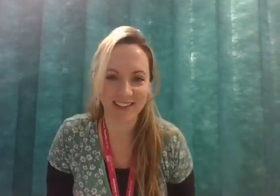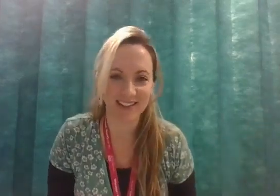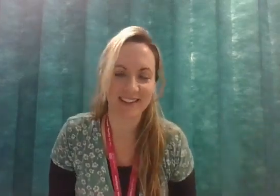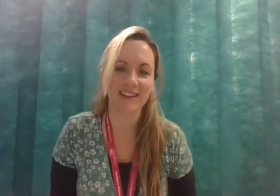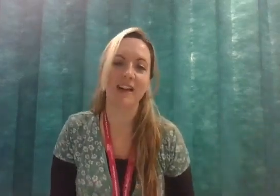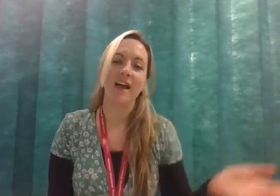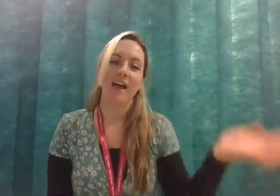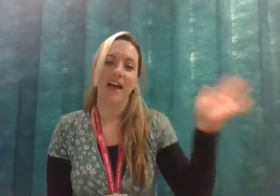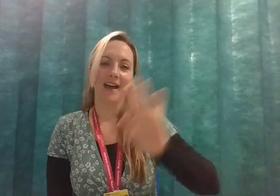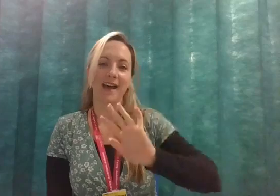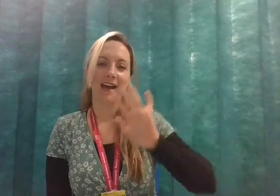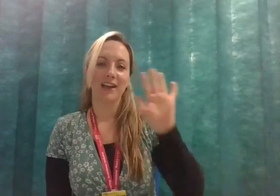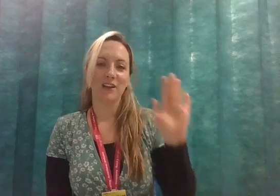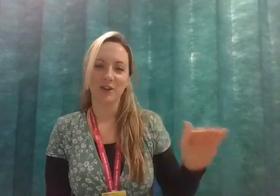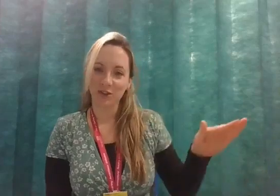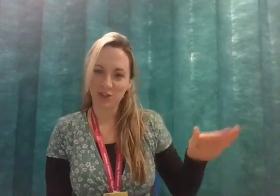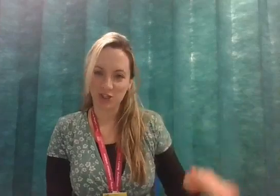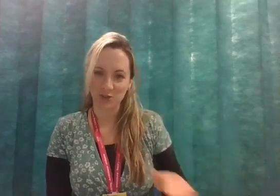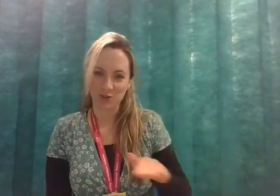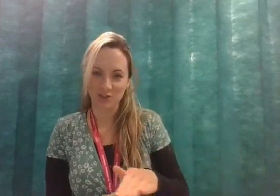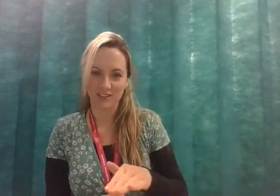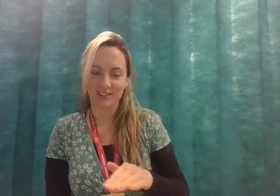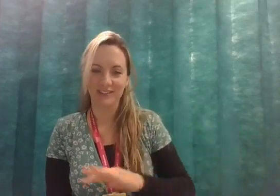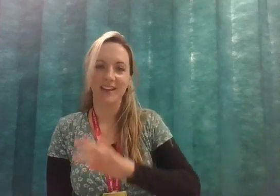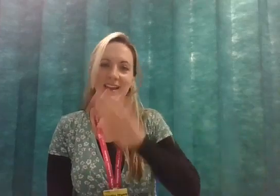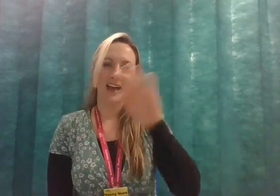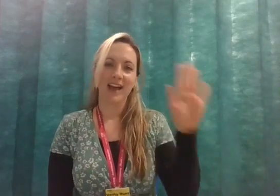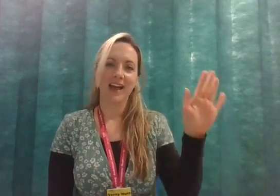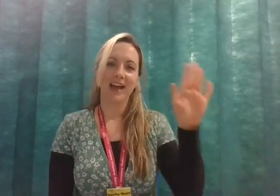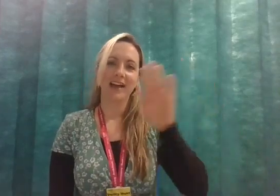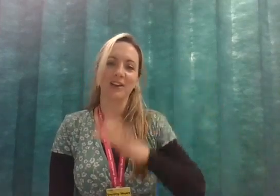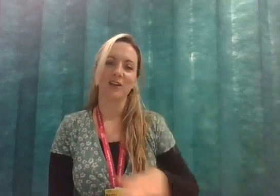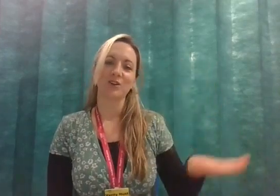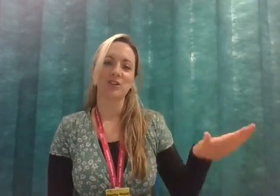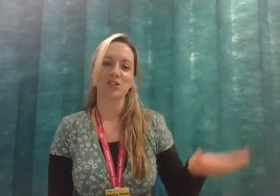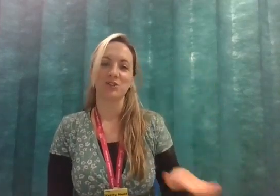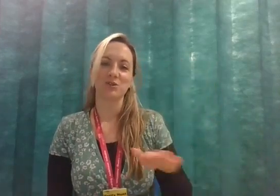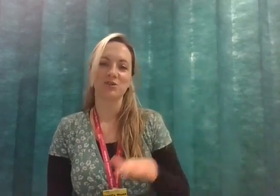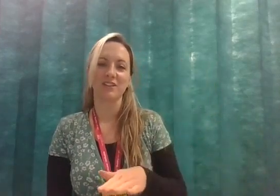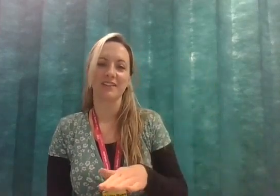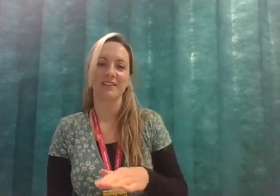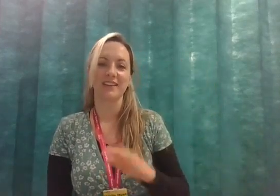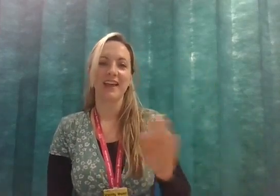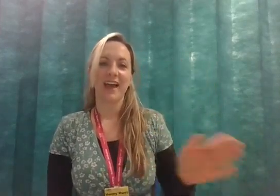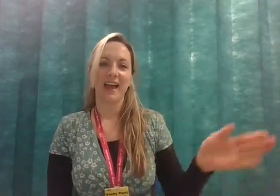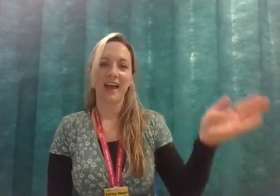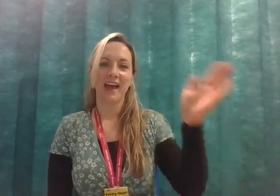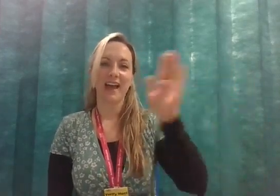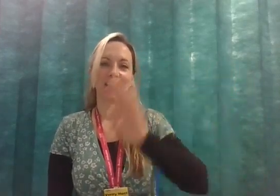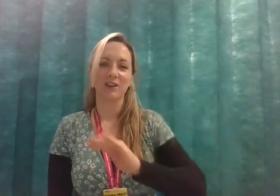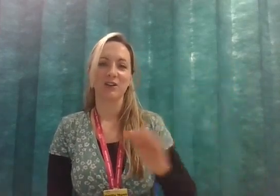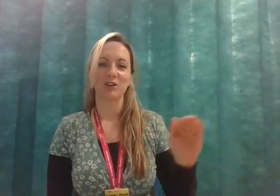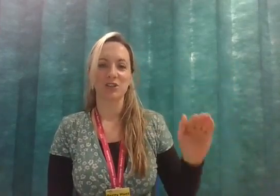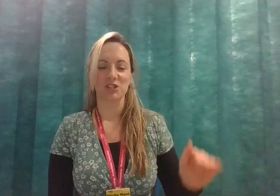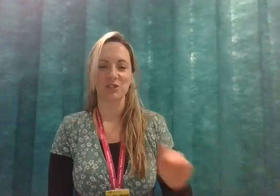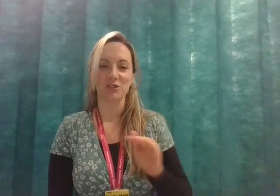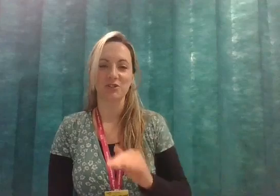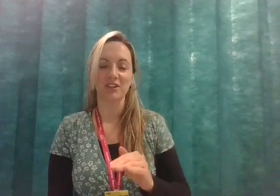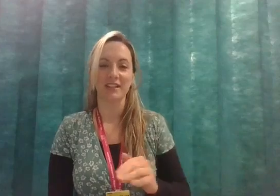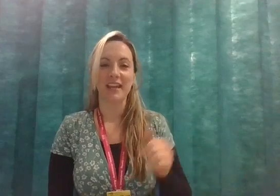here. Hello children, hello children, hello children,